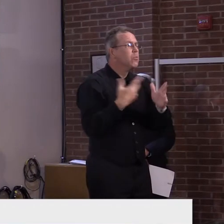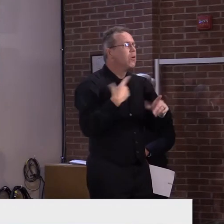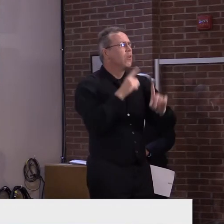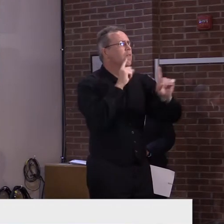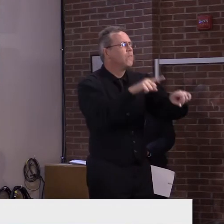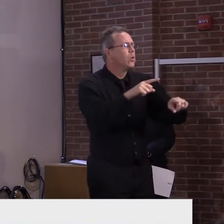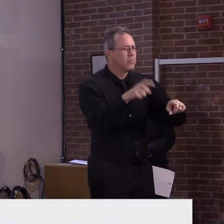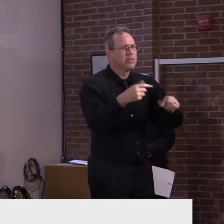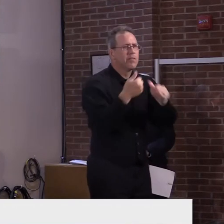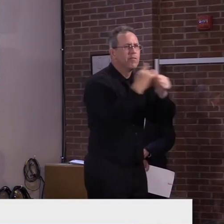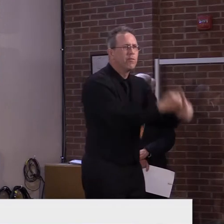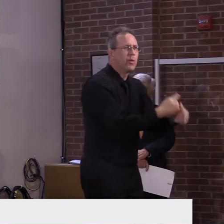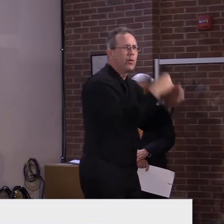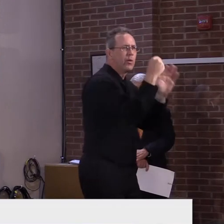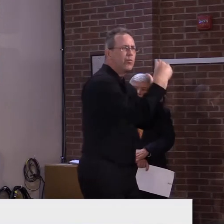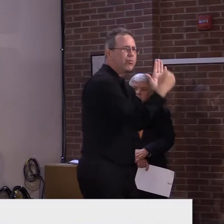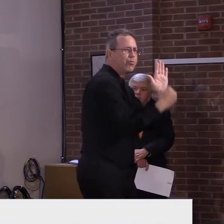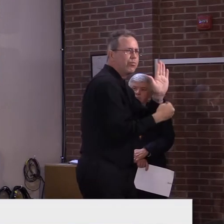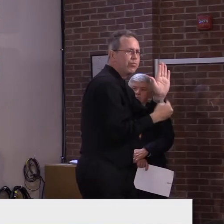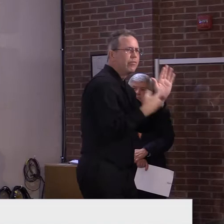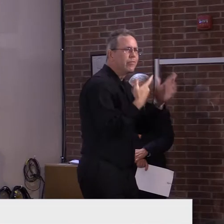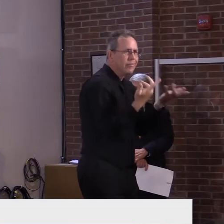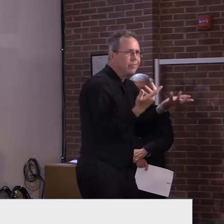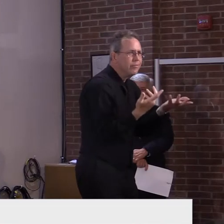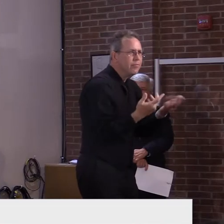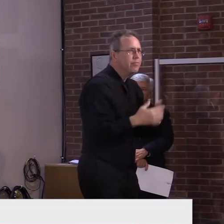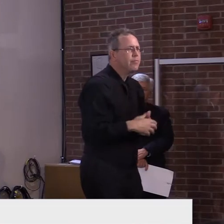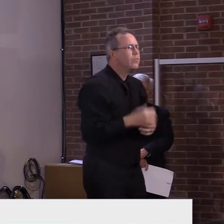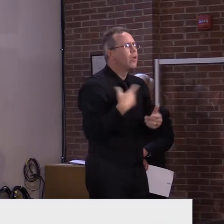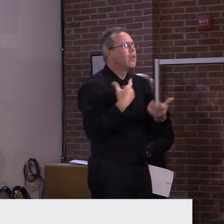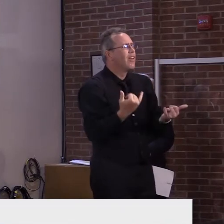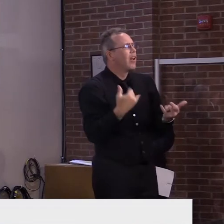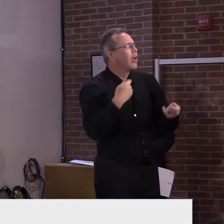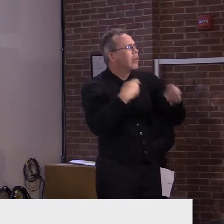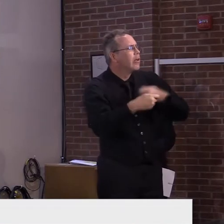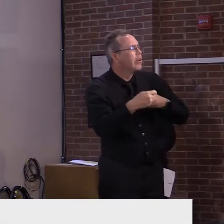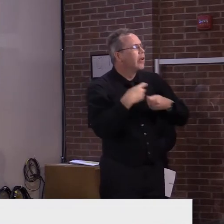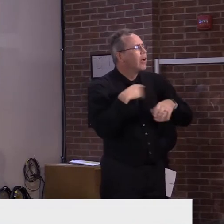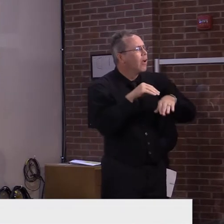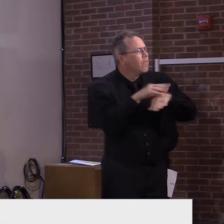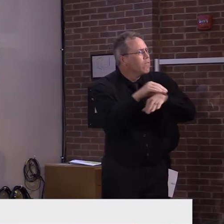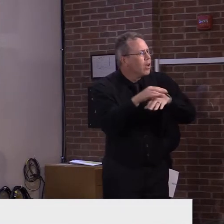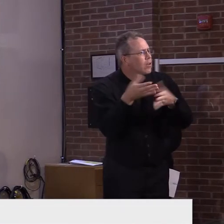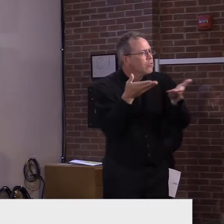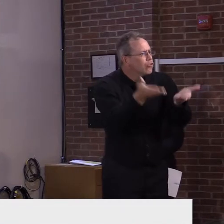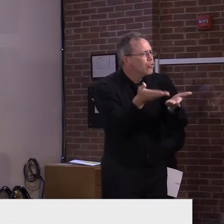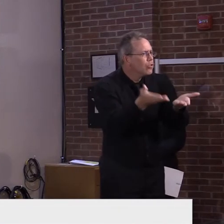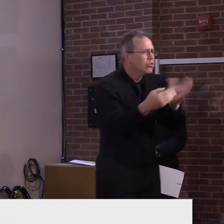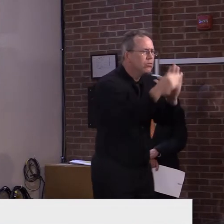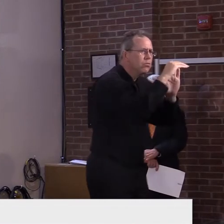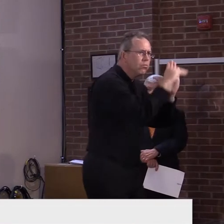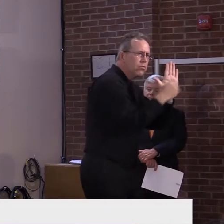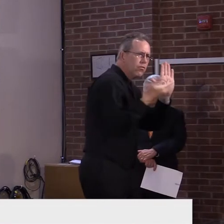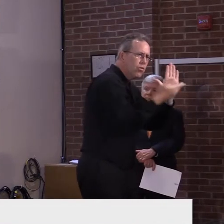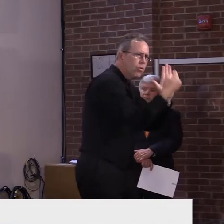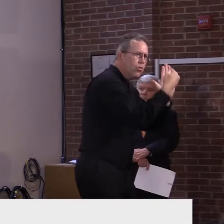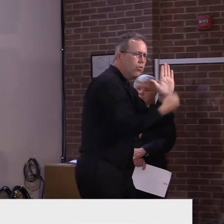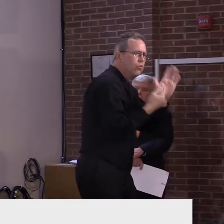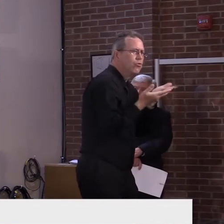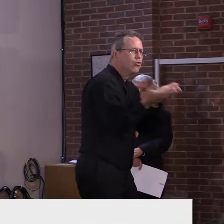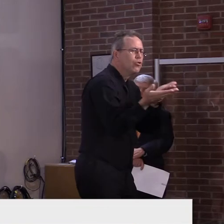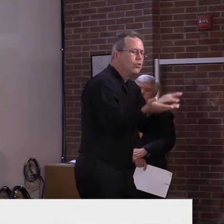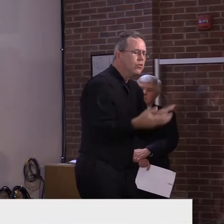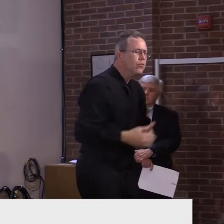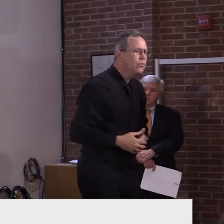recommendations. Because this is what we believe schools should be doing at this point. So I want to be very clear to those